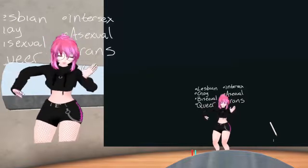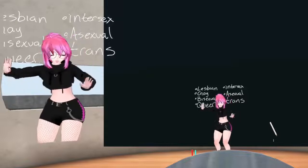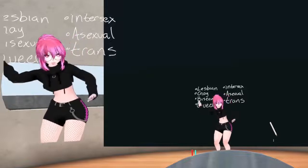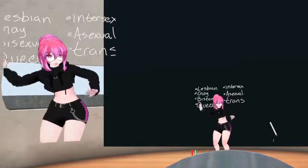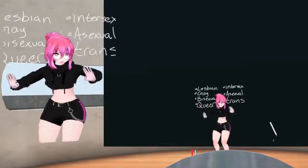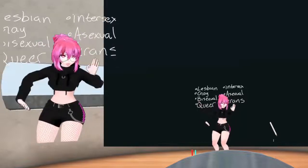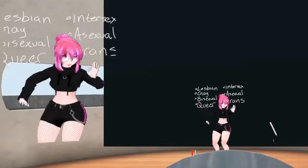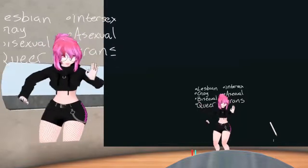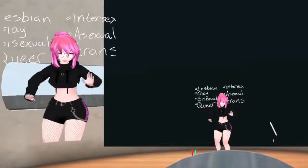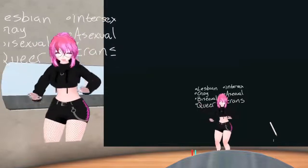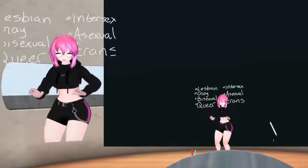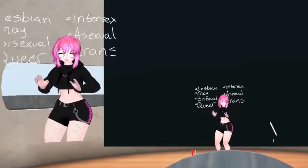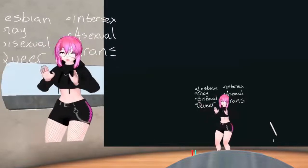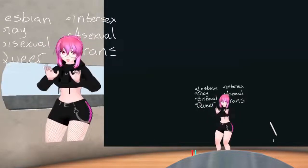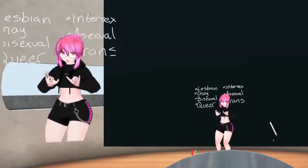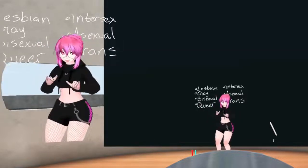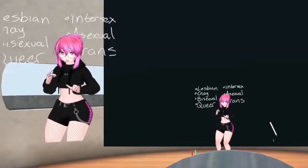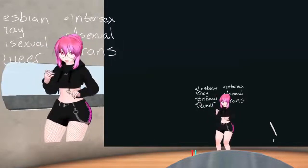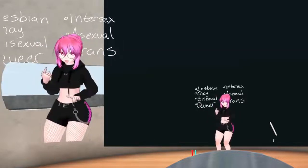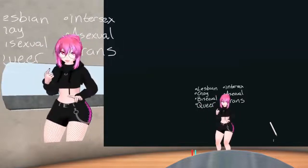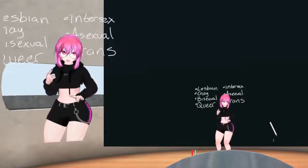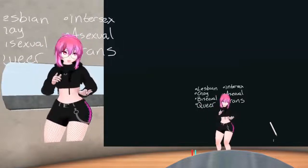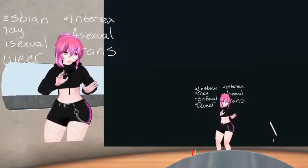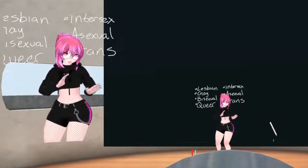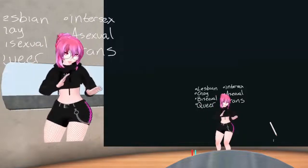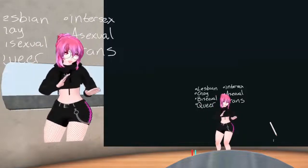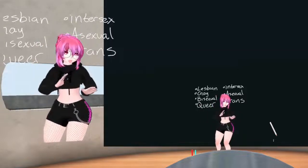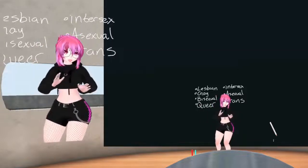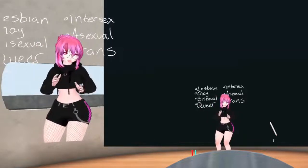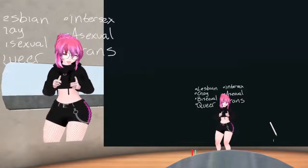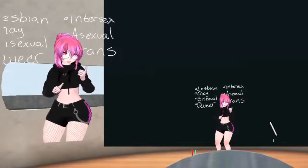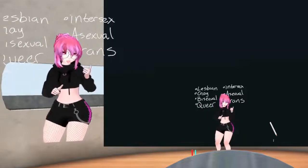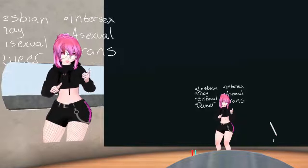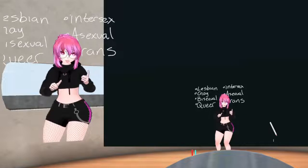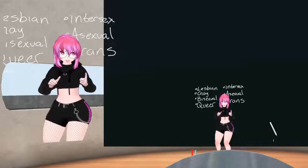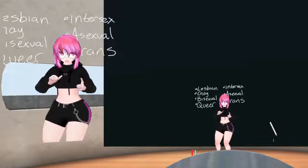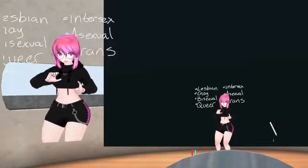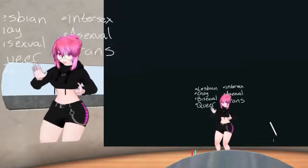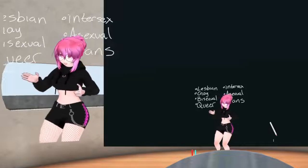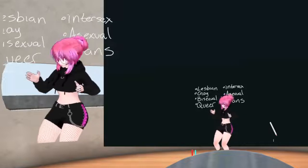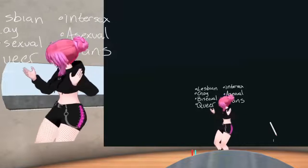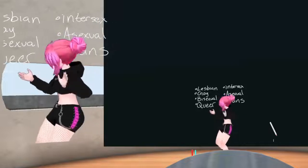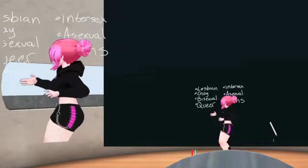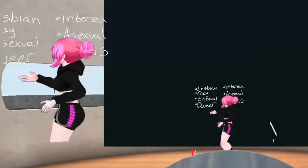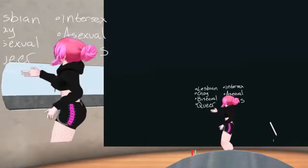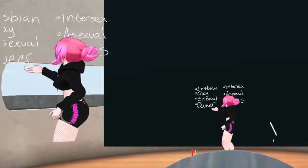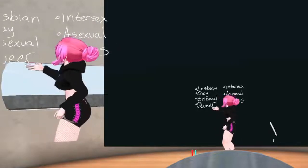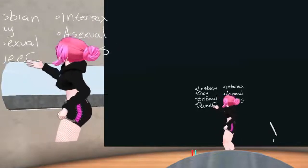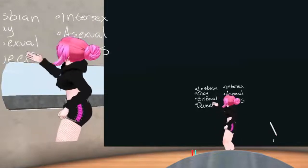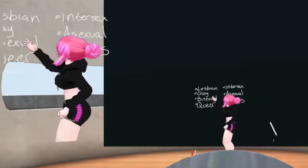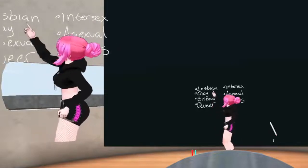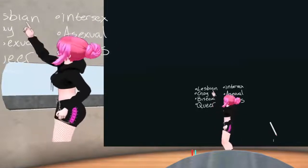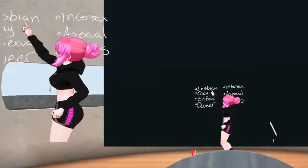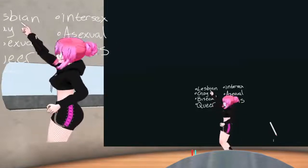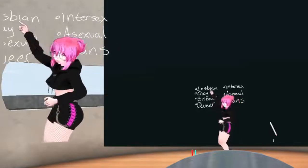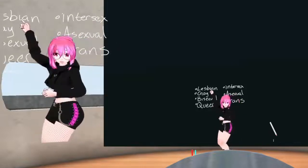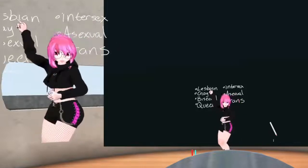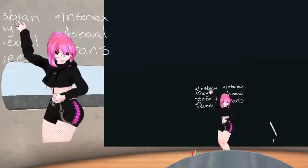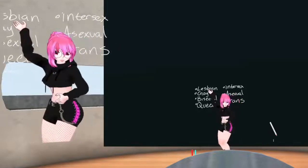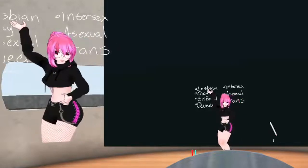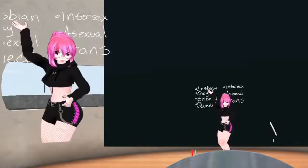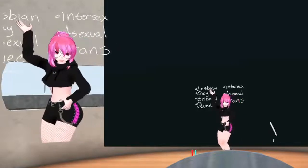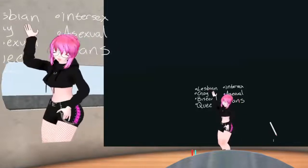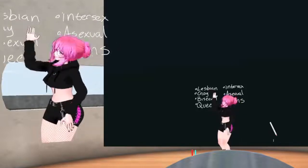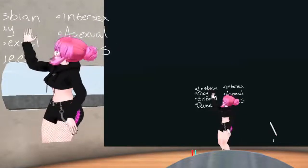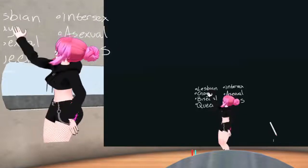like you're doing hopscotch with your hands. So as long as you're sticking to one, then it's fine. But most of the time, it's going to be your dominant hand. So yeah, so we have lesbian